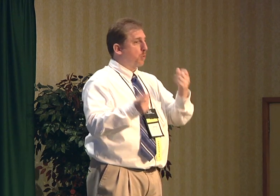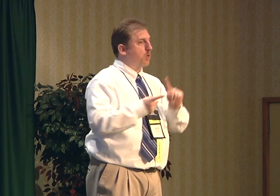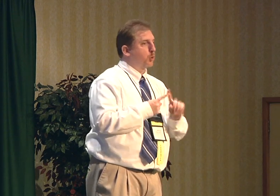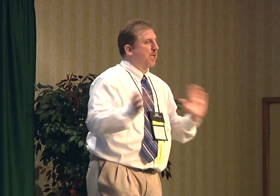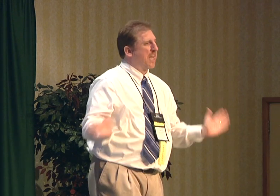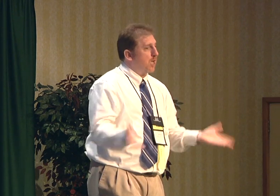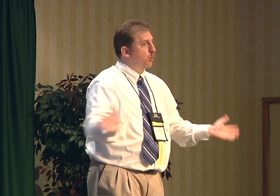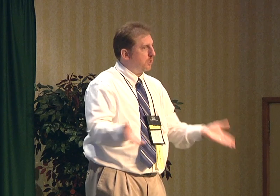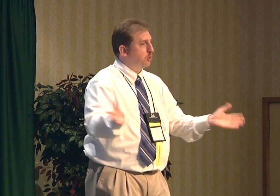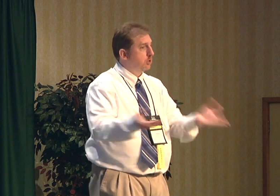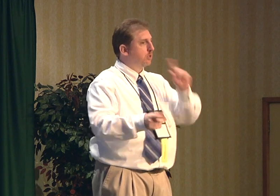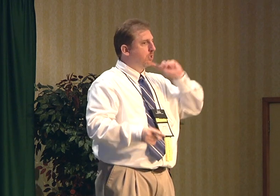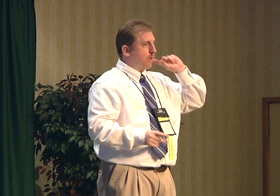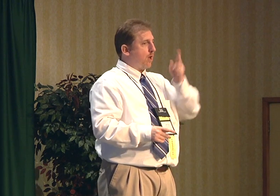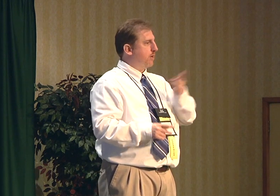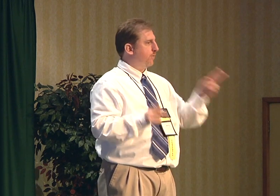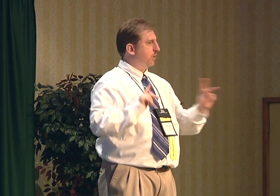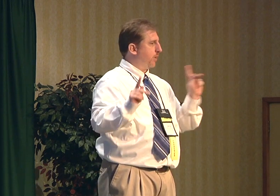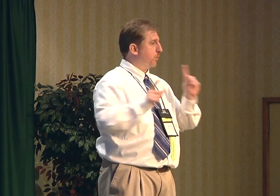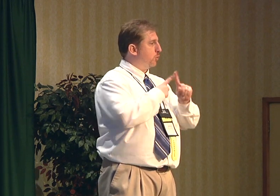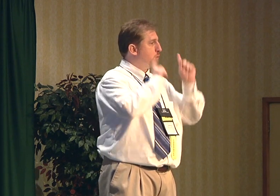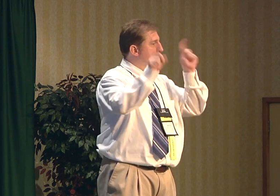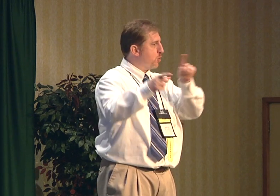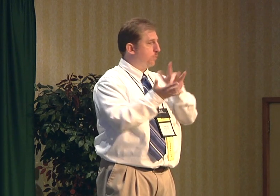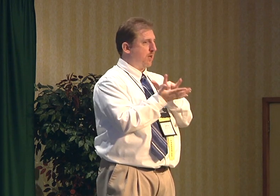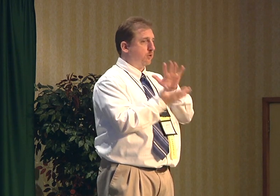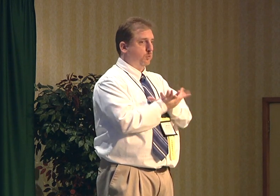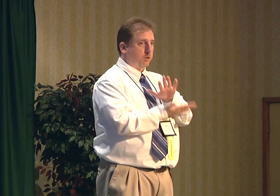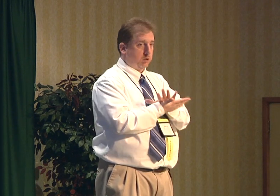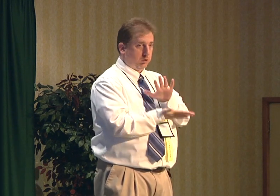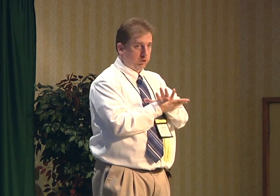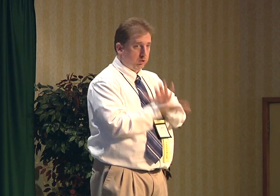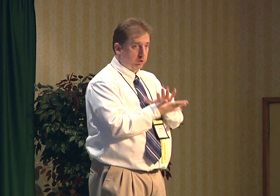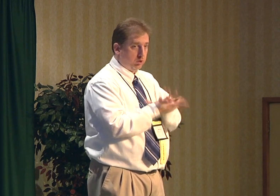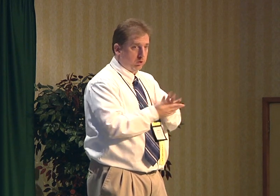important because we want to encourage deaf and hard of hearing people to go to medical school.